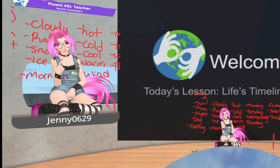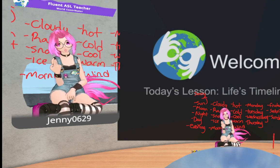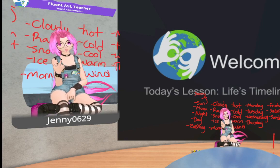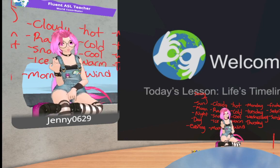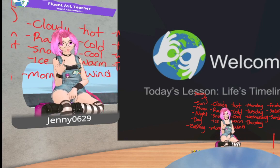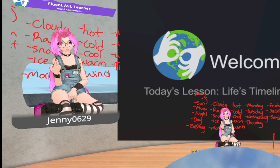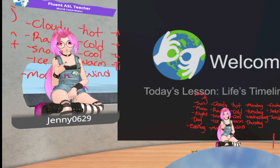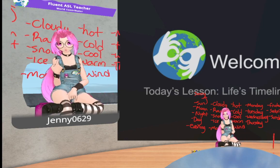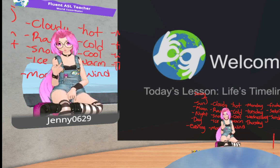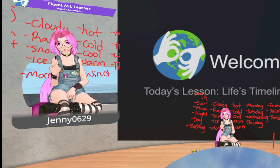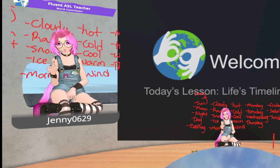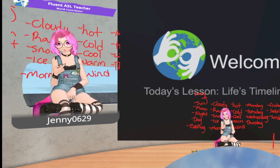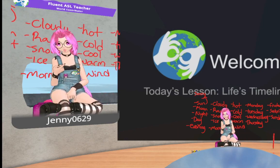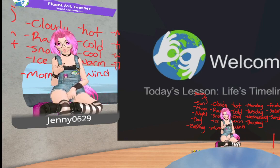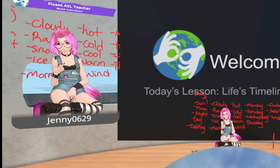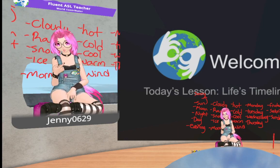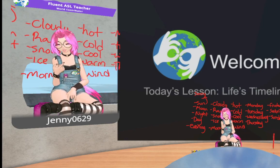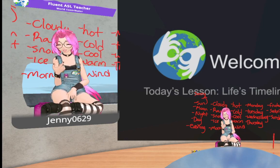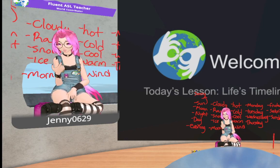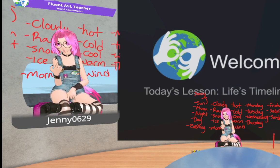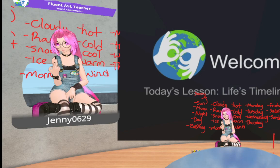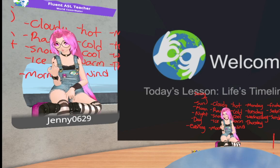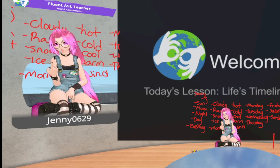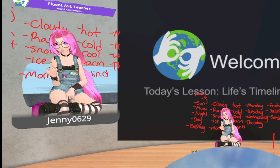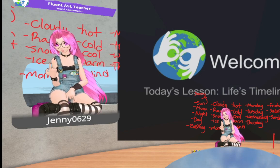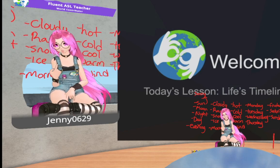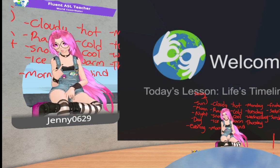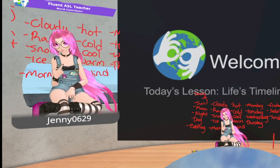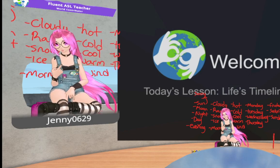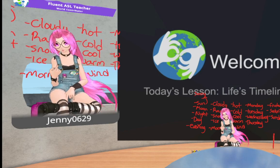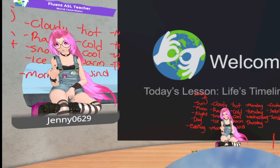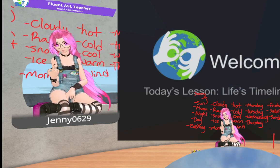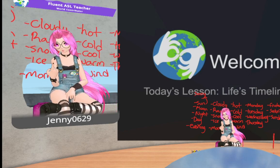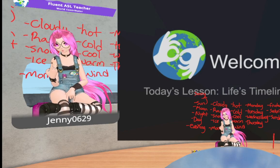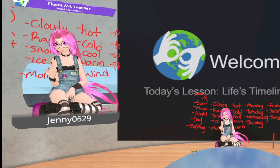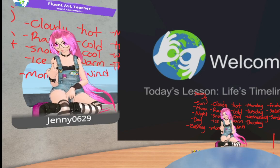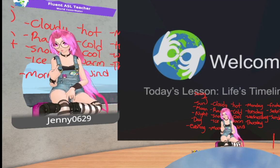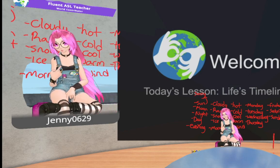who knows what this means? What if I just do with one finger? Who knows what this is?